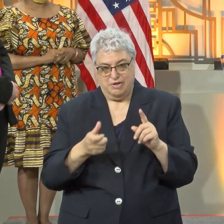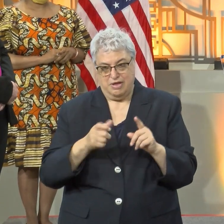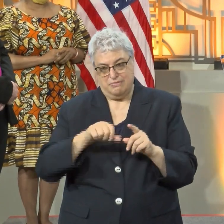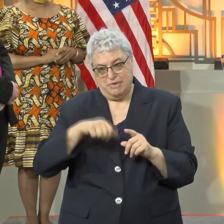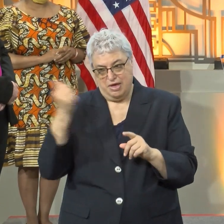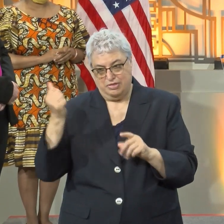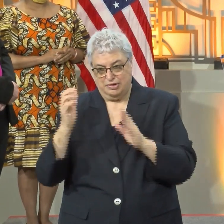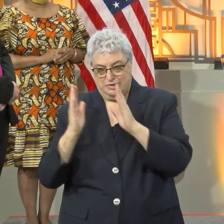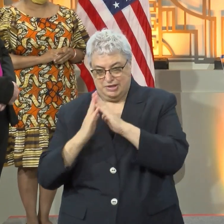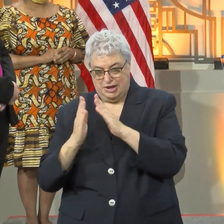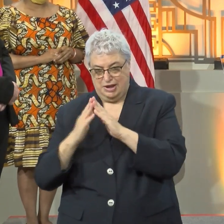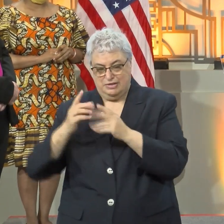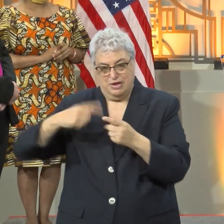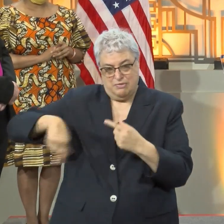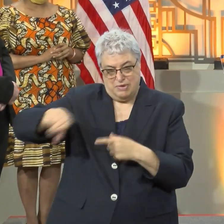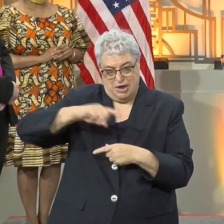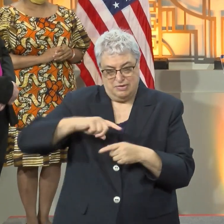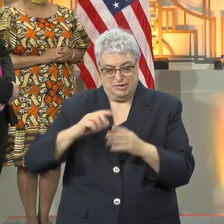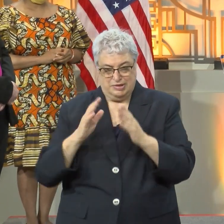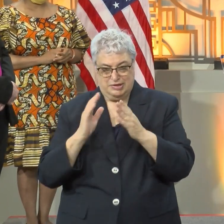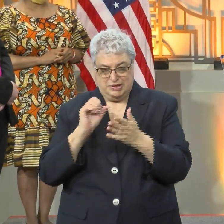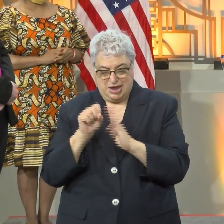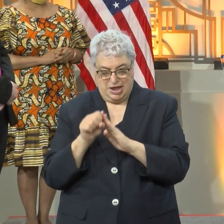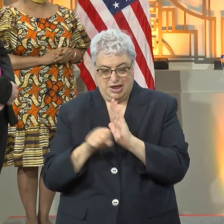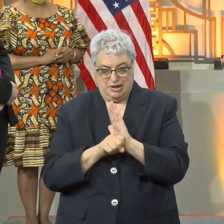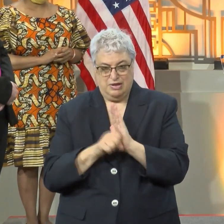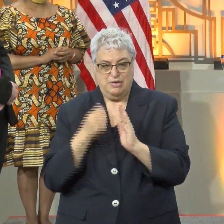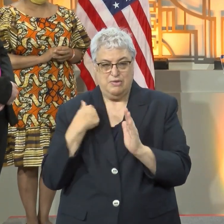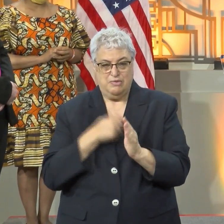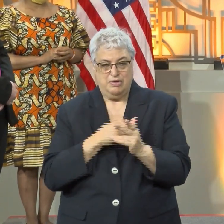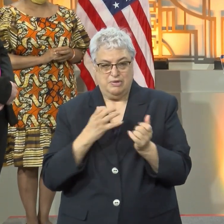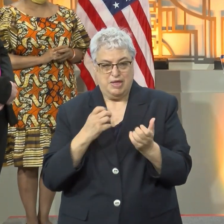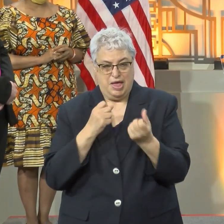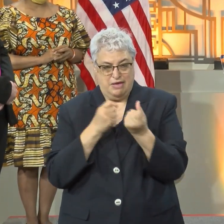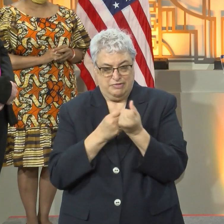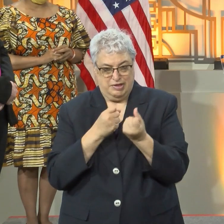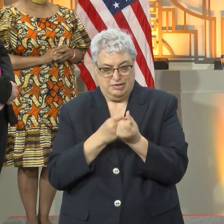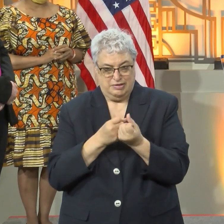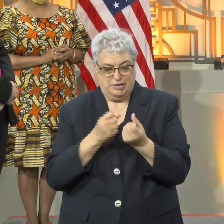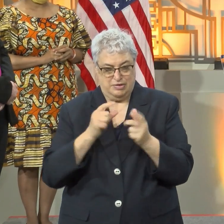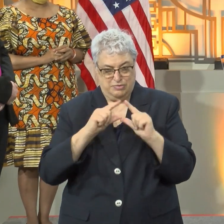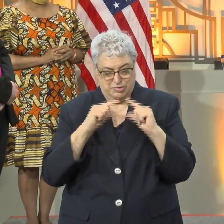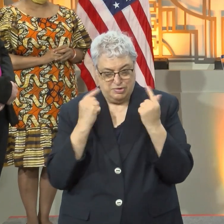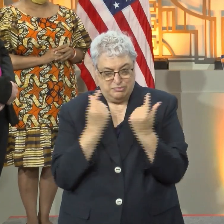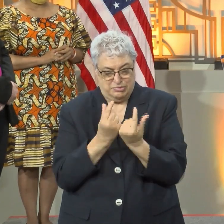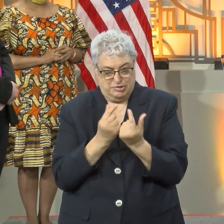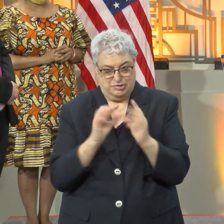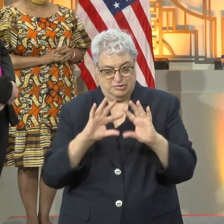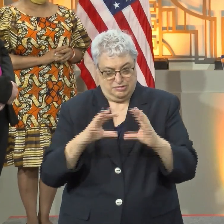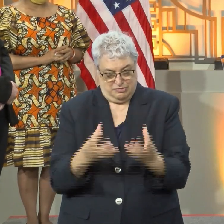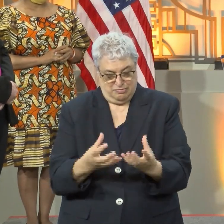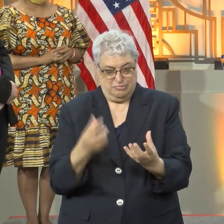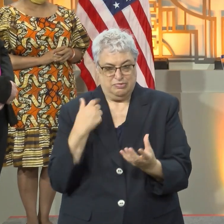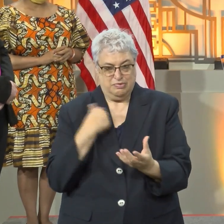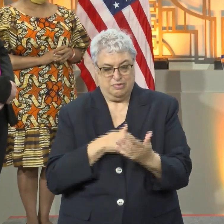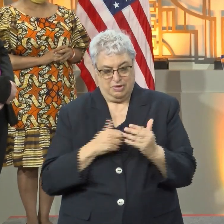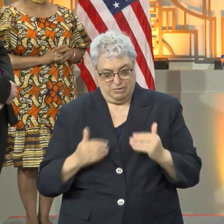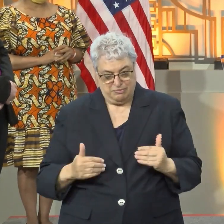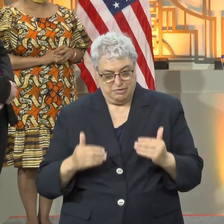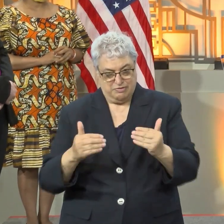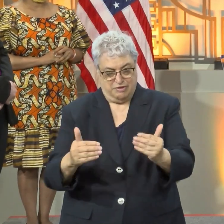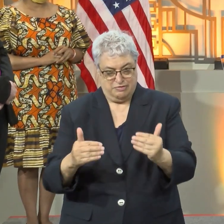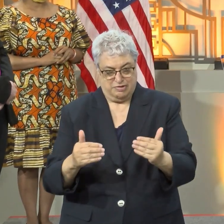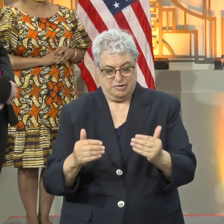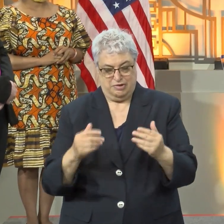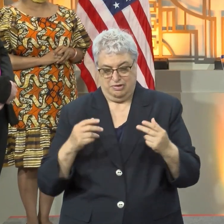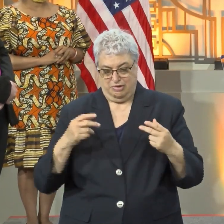state, and we look forward to having the conversation with the advocacy groups to make sure that as we move forward, we are getting